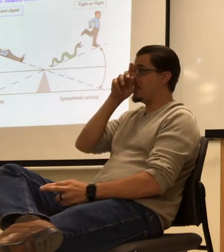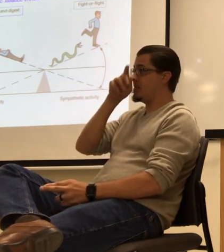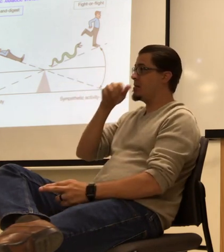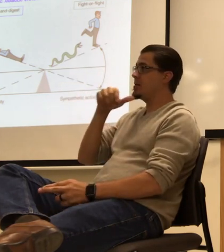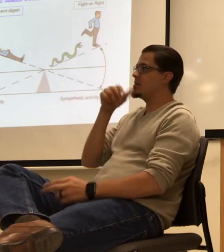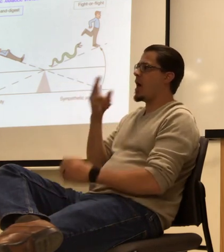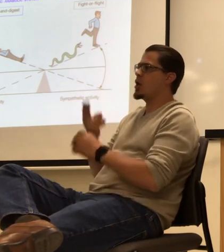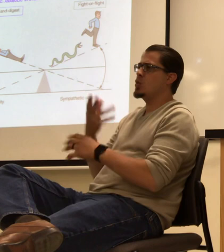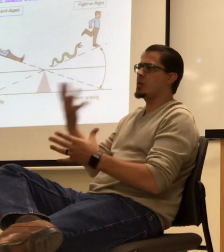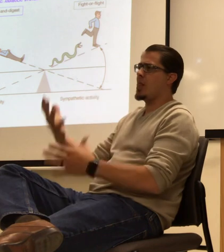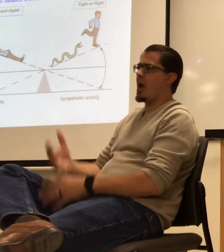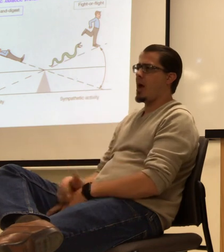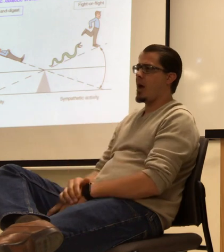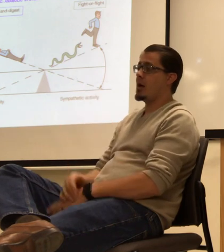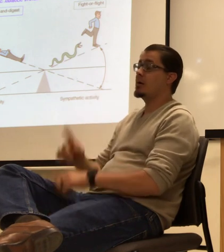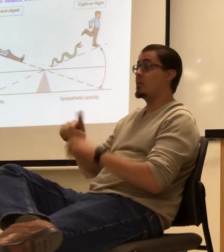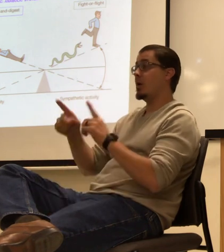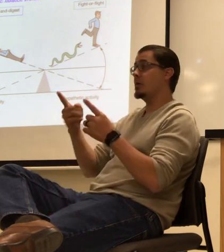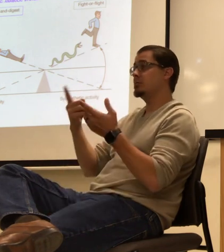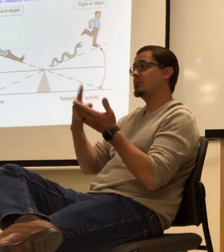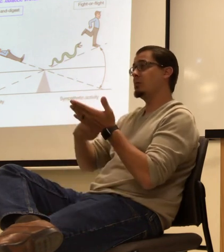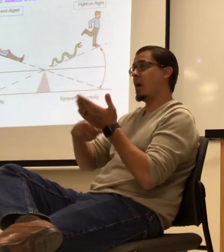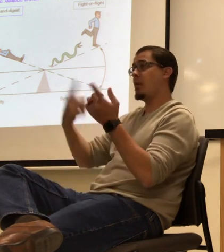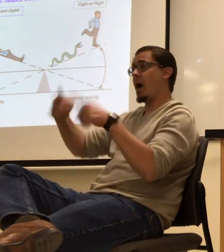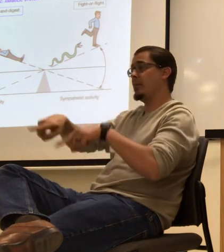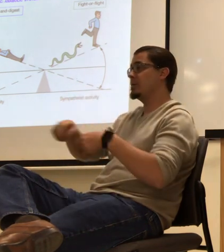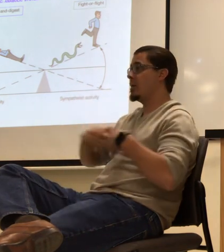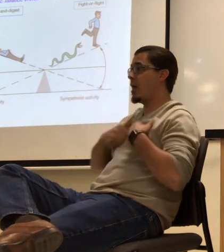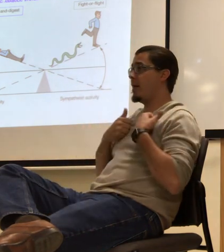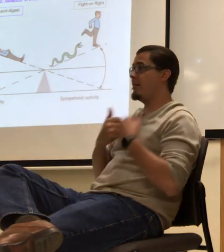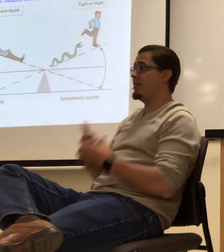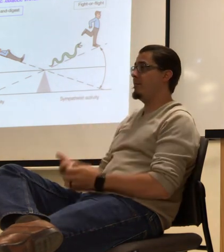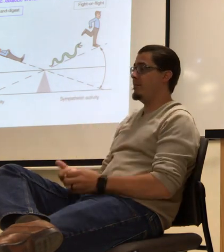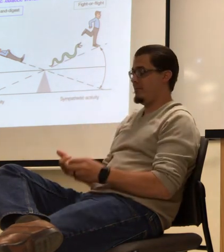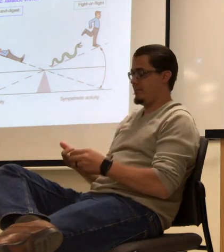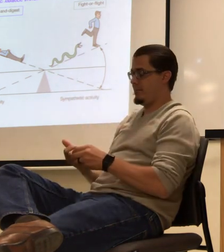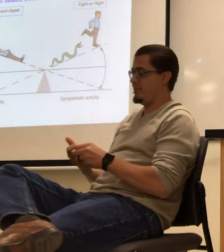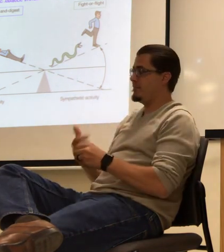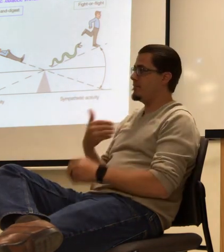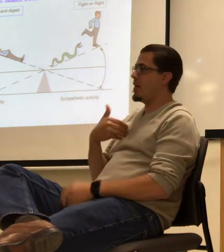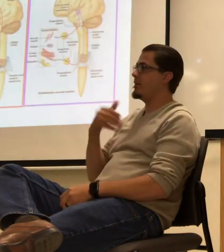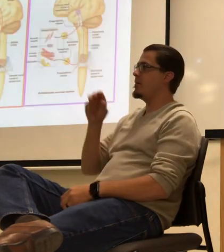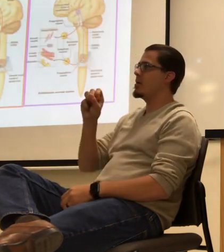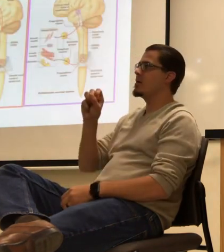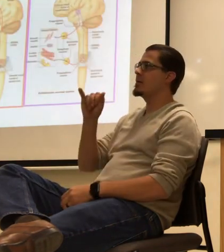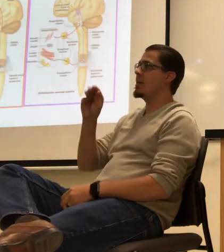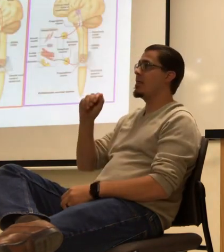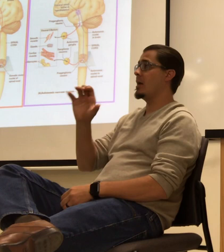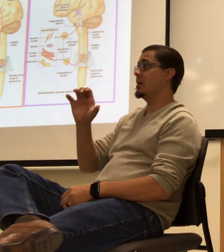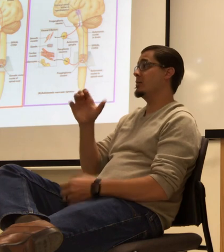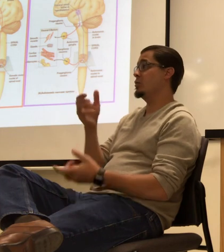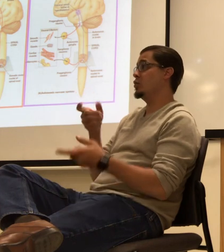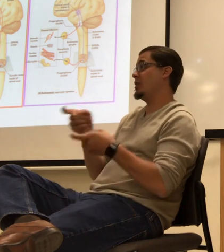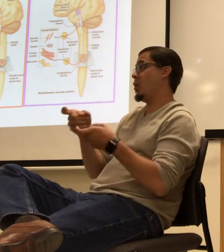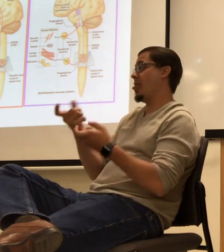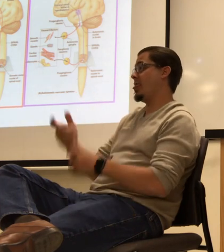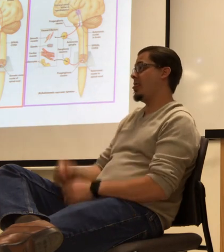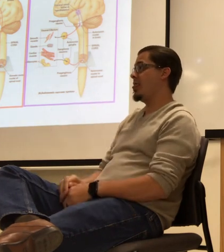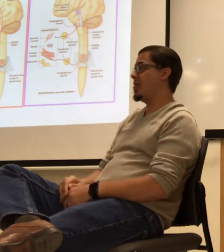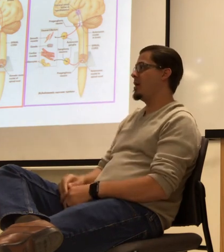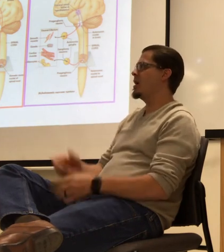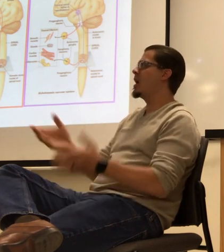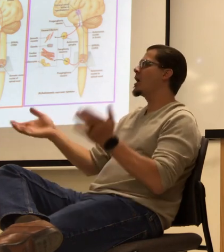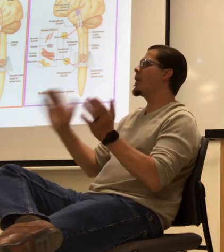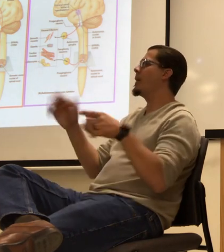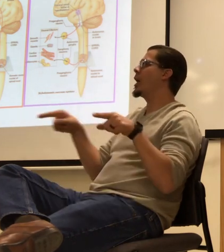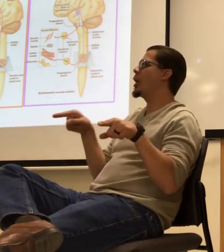isn't used very much, but it happens. Things happen in life and we have the sympathetics to deal with. Now, to do a